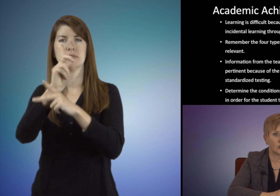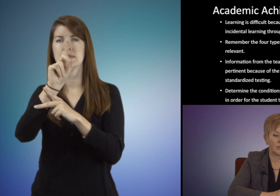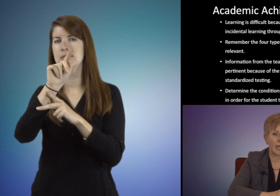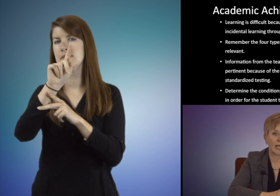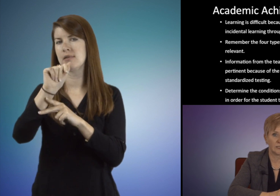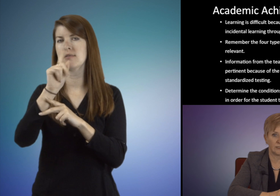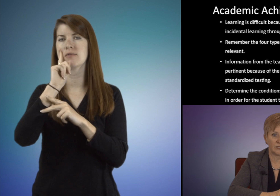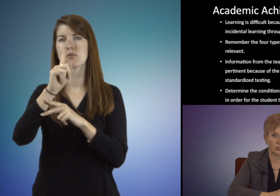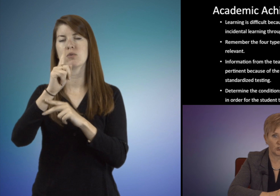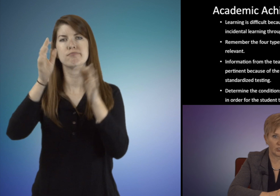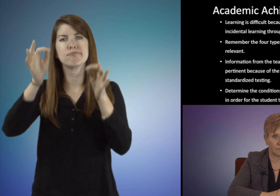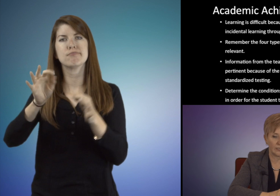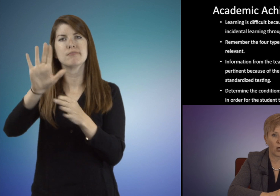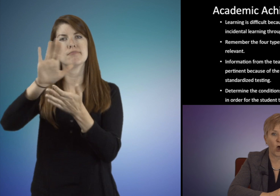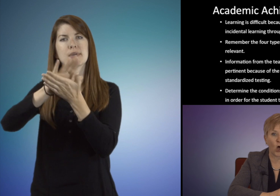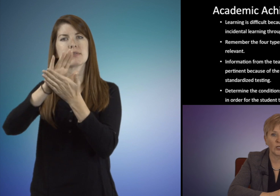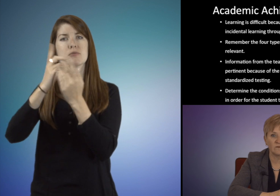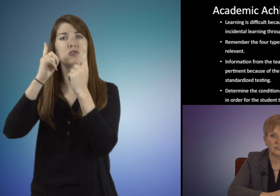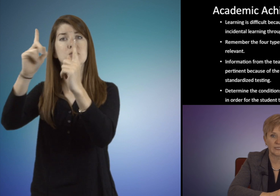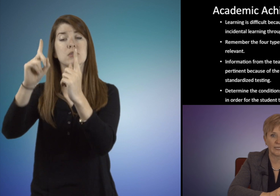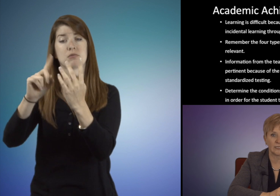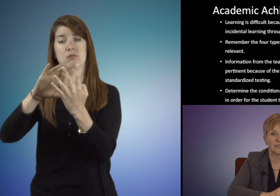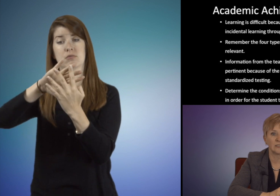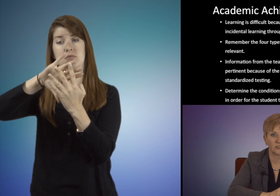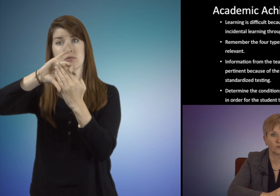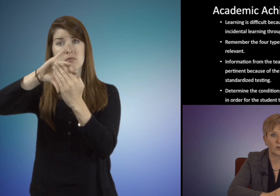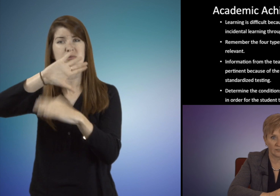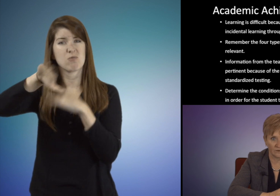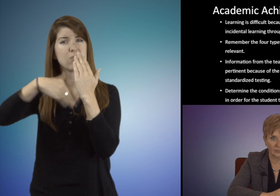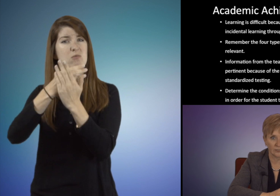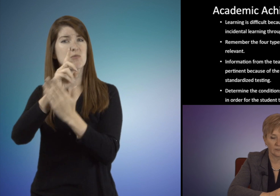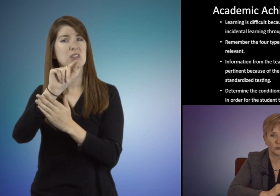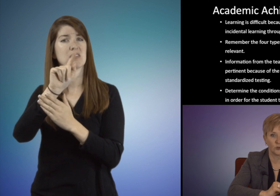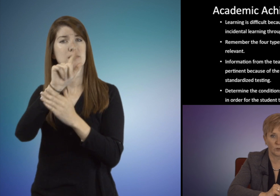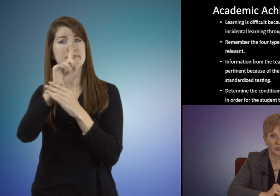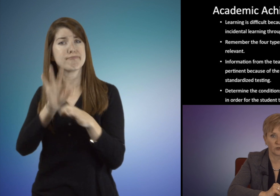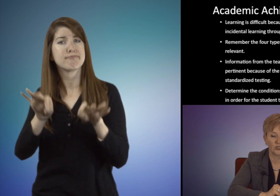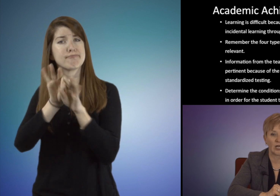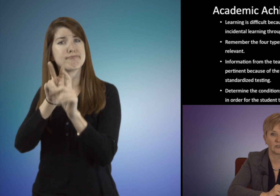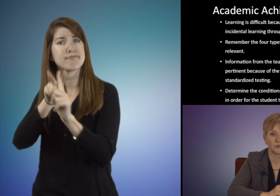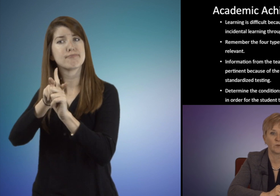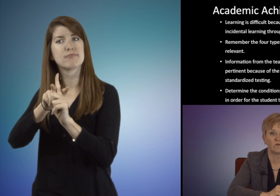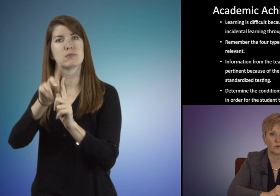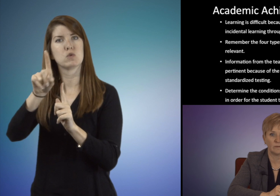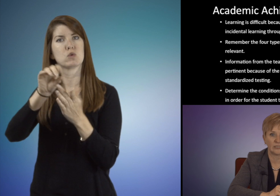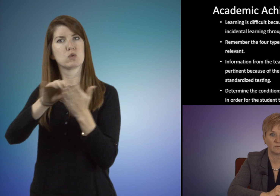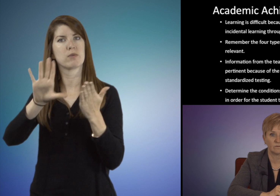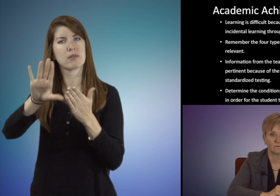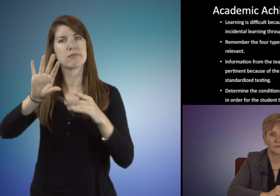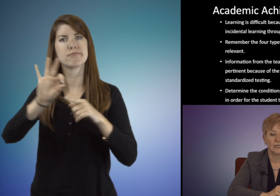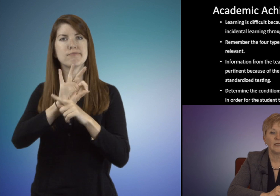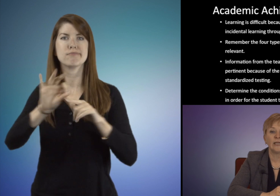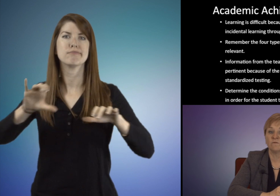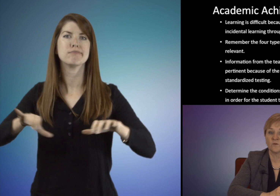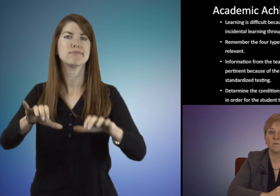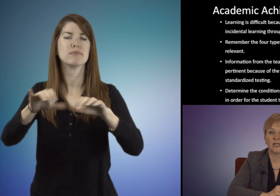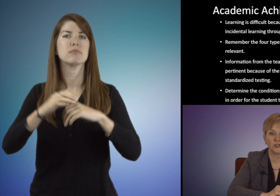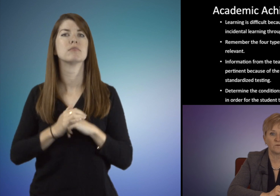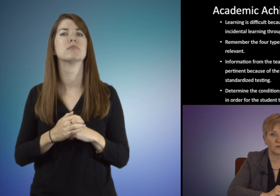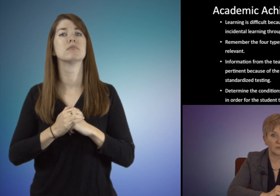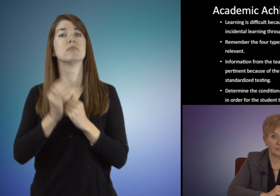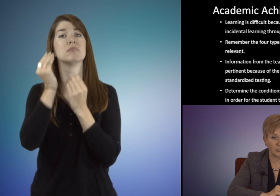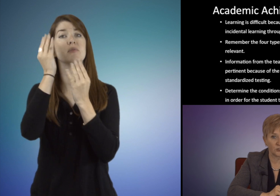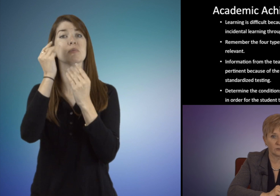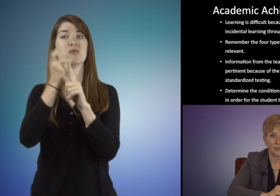to determine academic achievement. All of the data is relevant to where your child is performing.